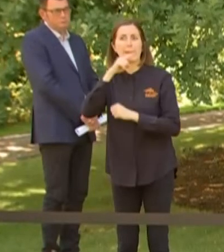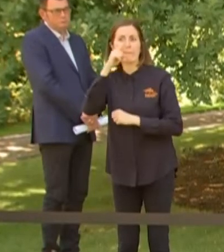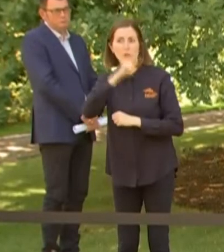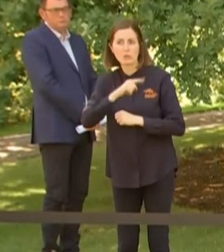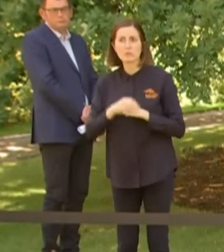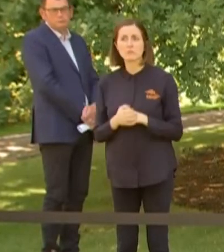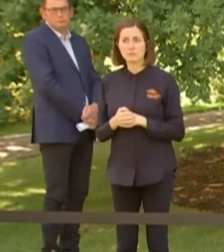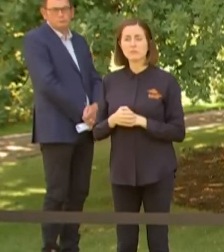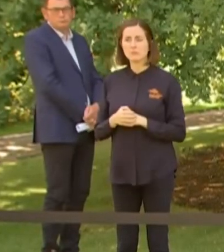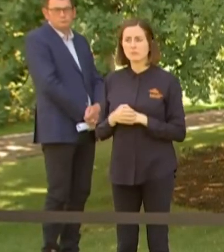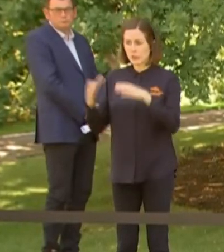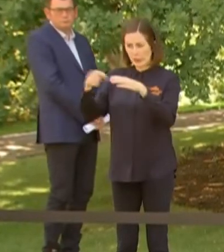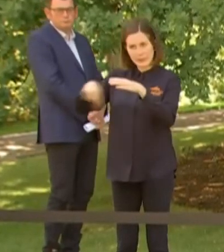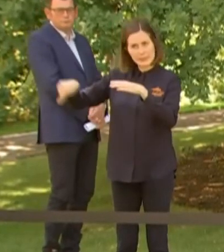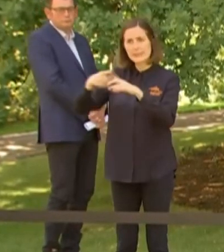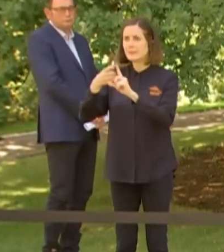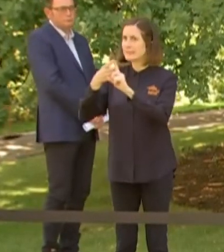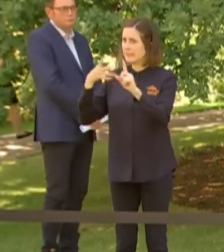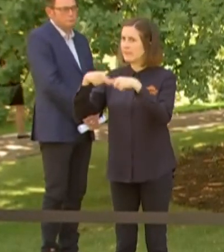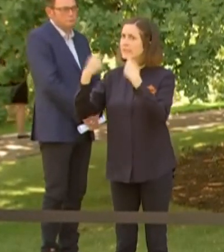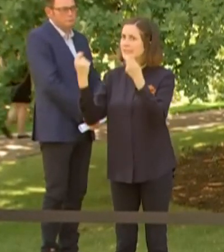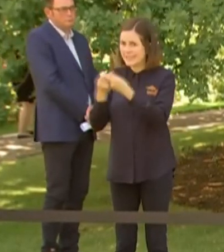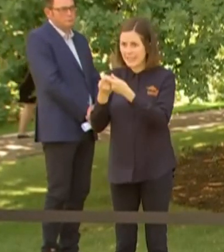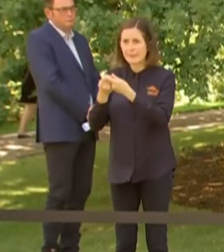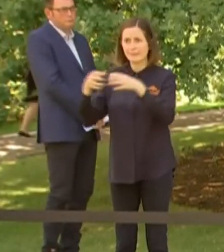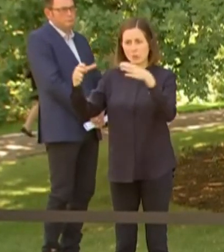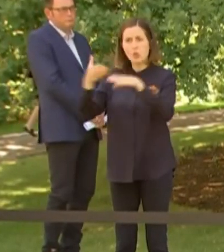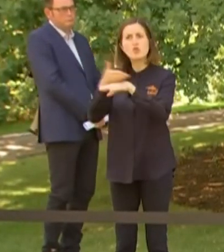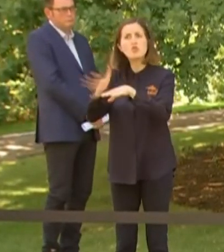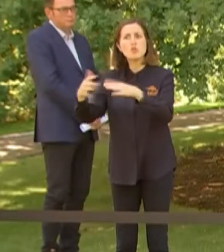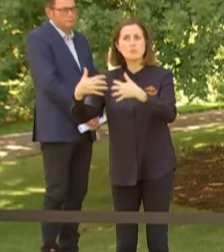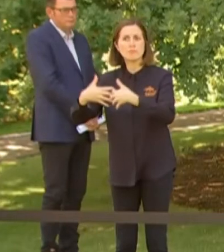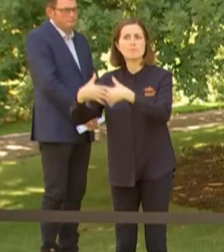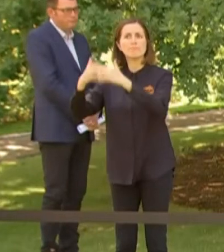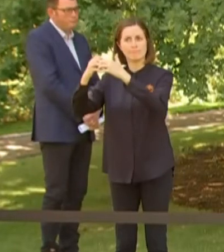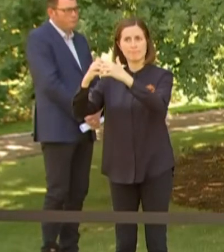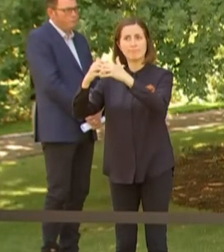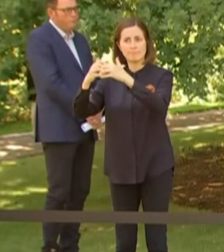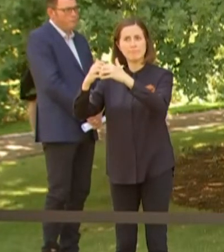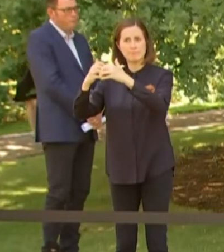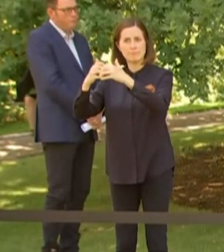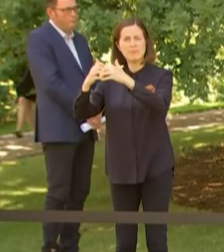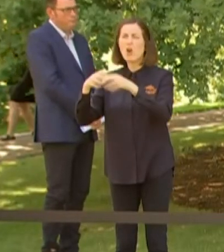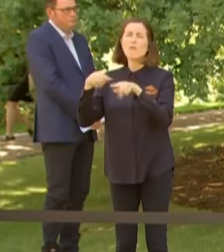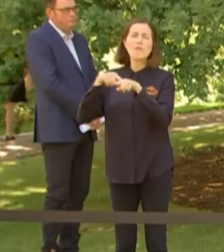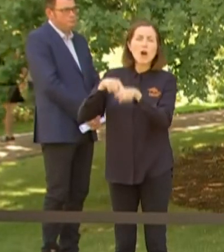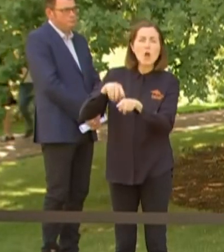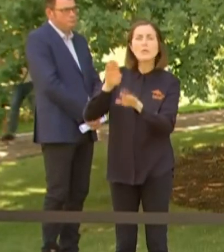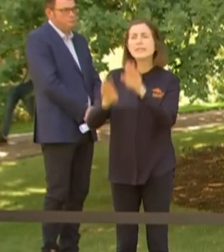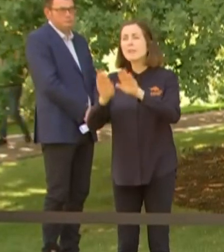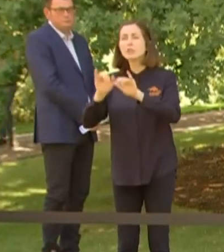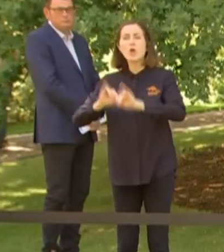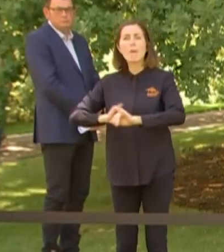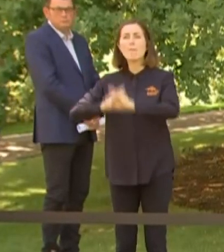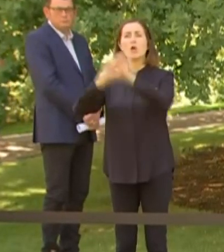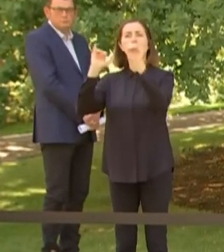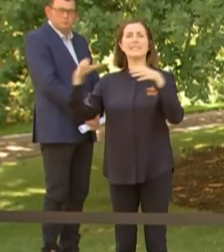dedicated agency. So all of the delegations that are required under the emergency management framework have been undertaken.